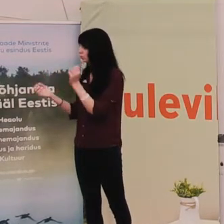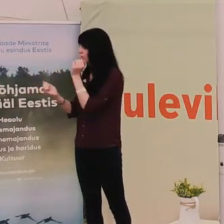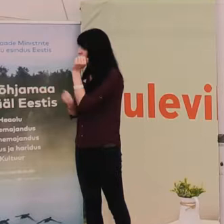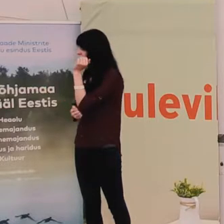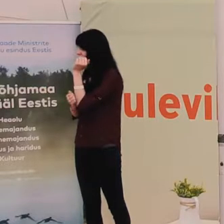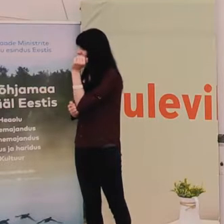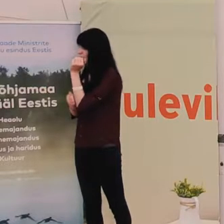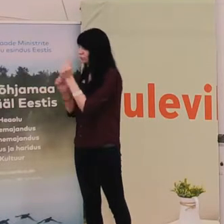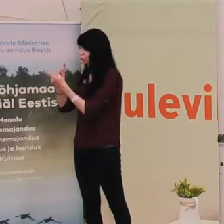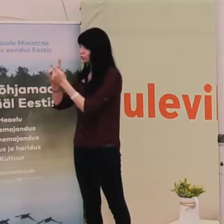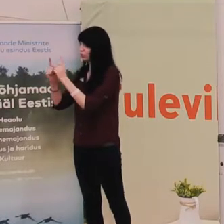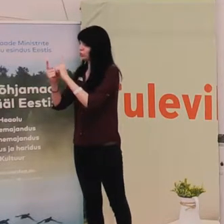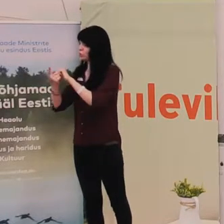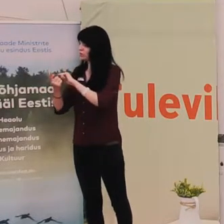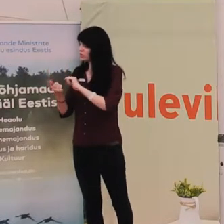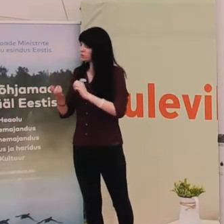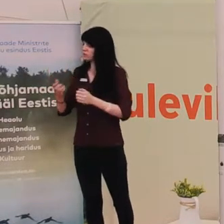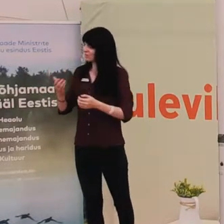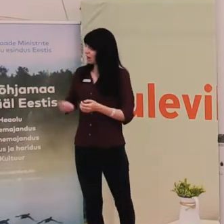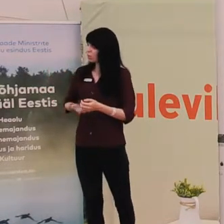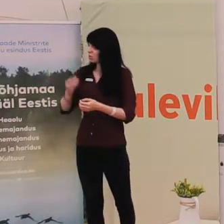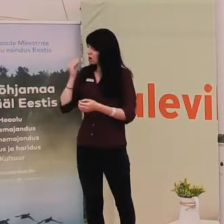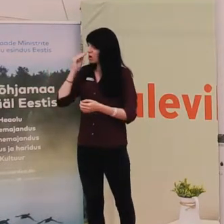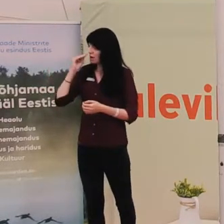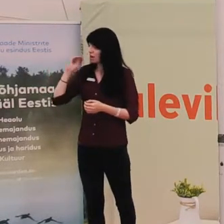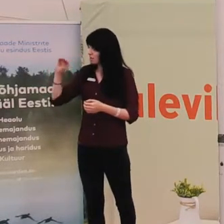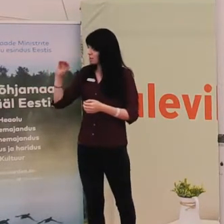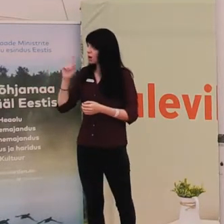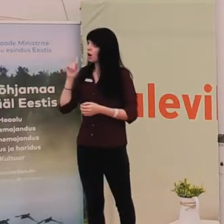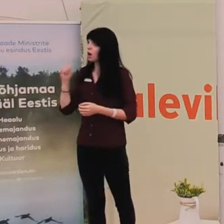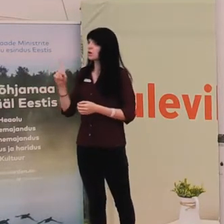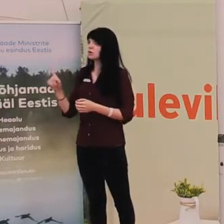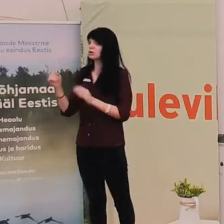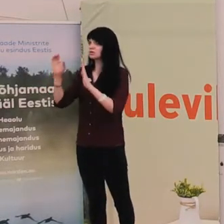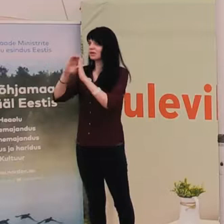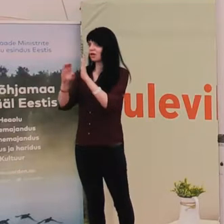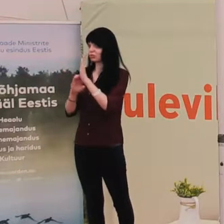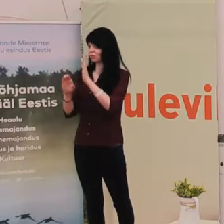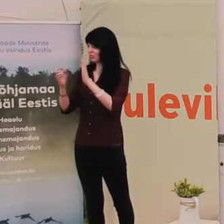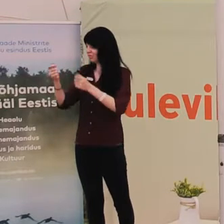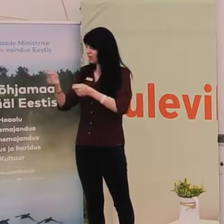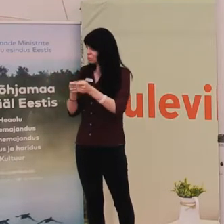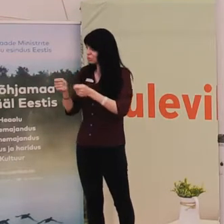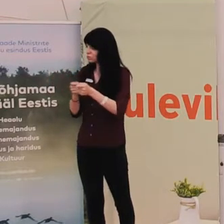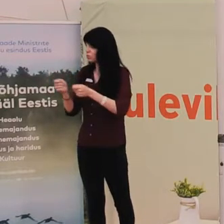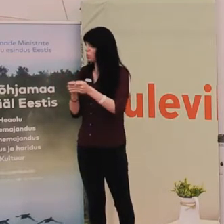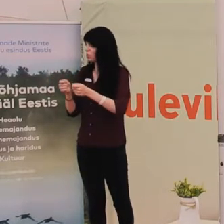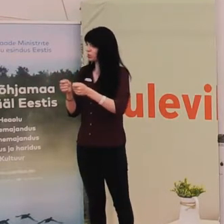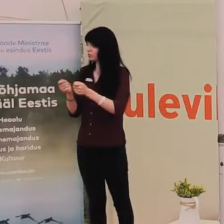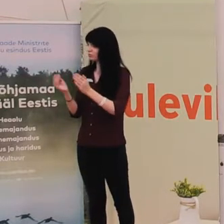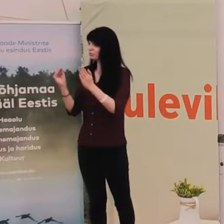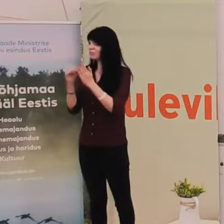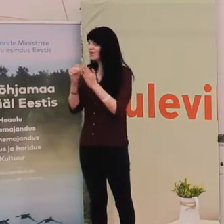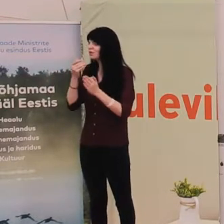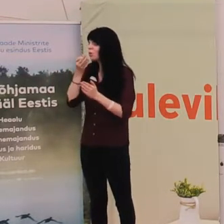standards. But it seems that the rules and the regulations are not yet there, not